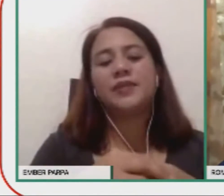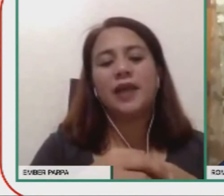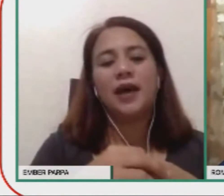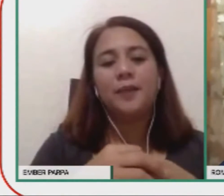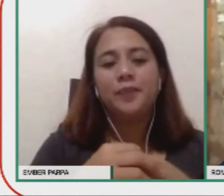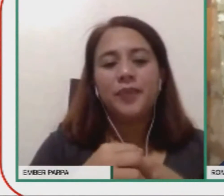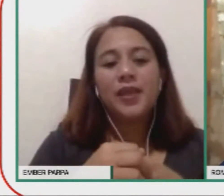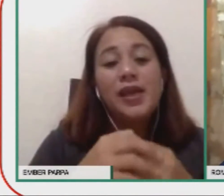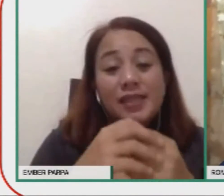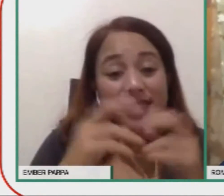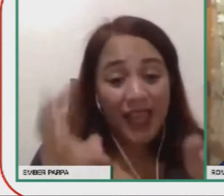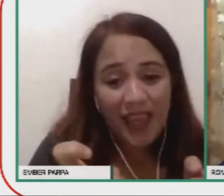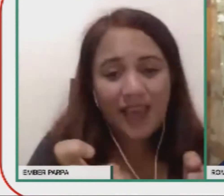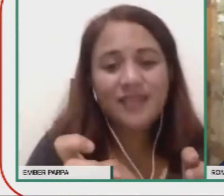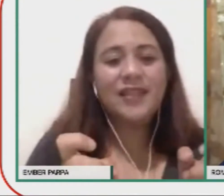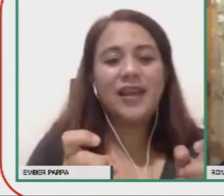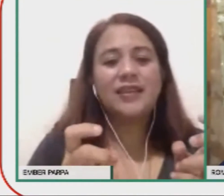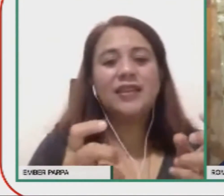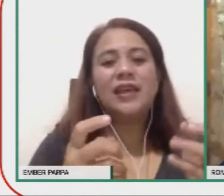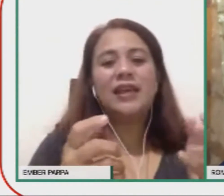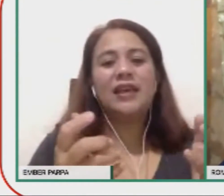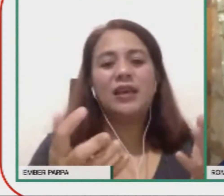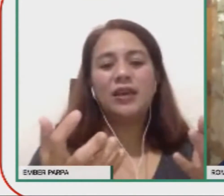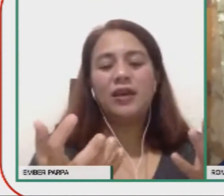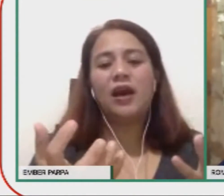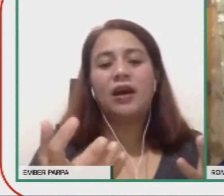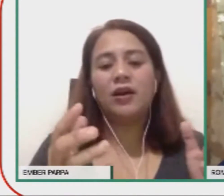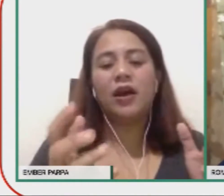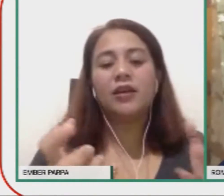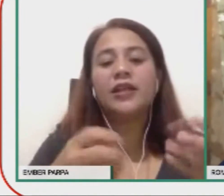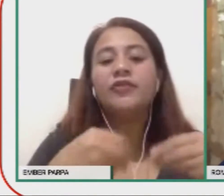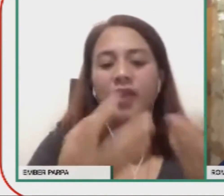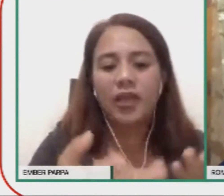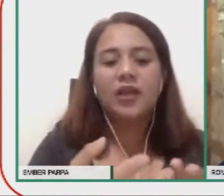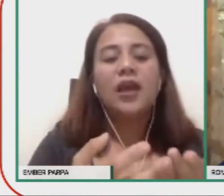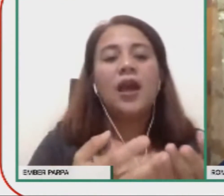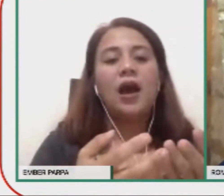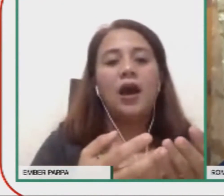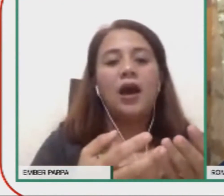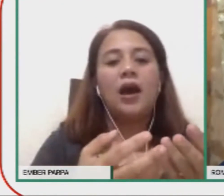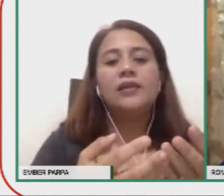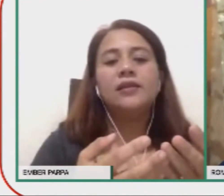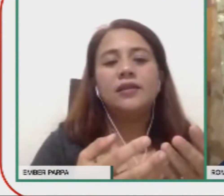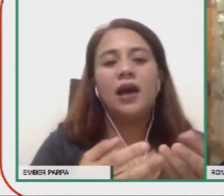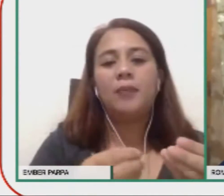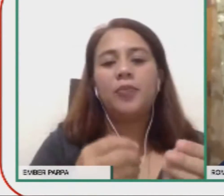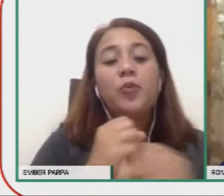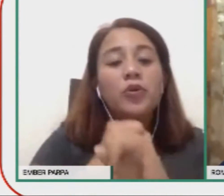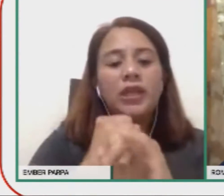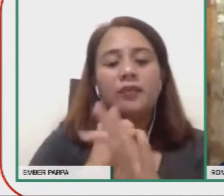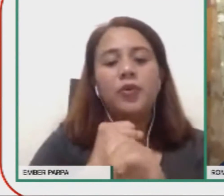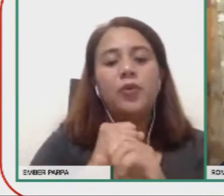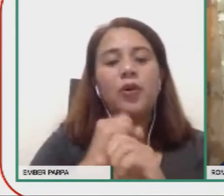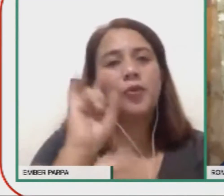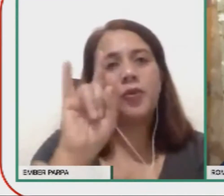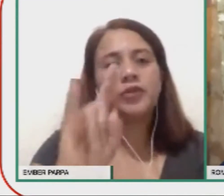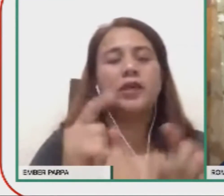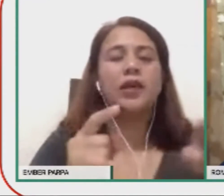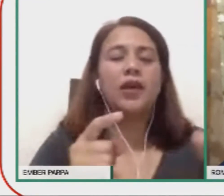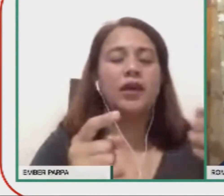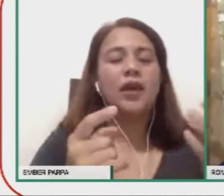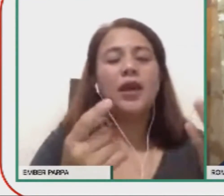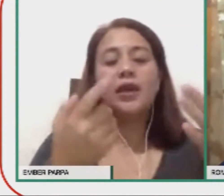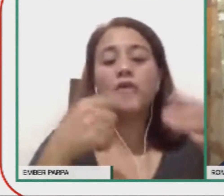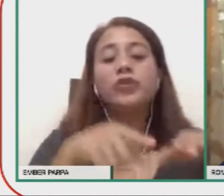programs saying that they are giving and promoting